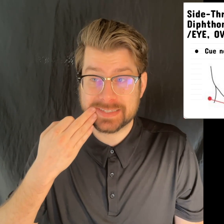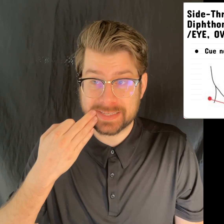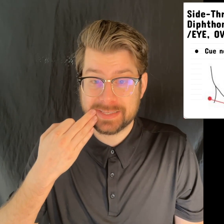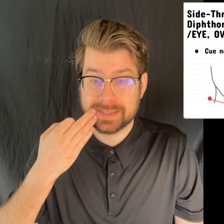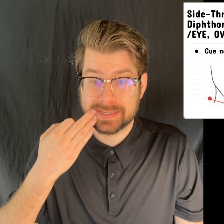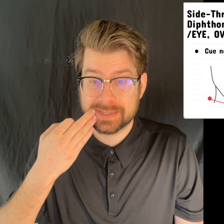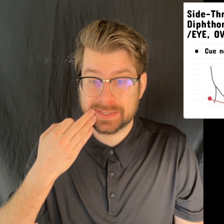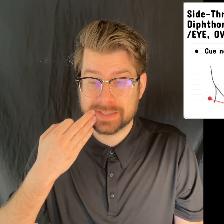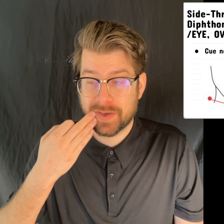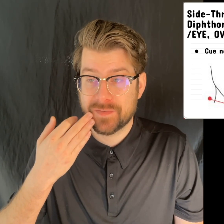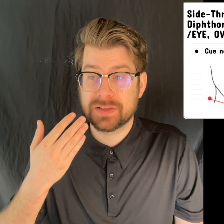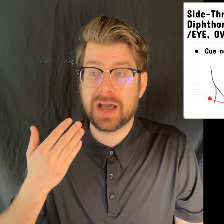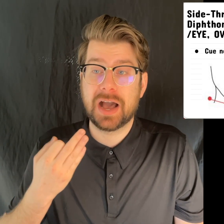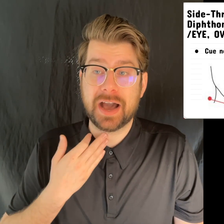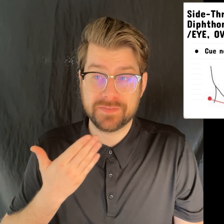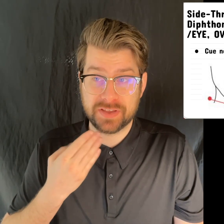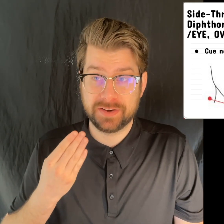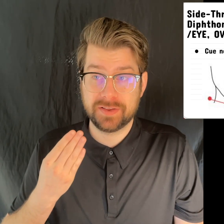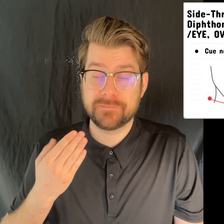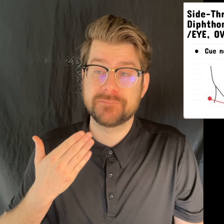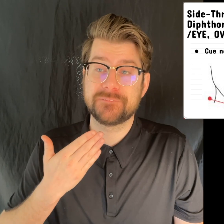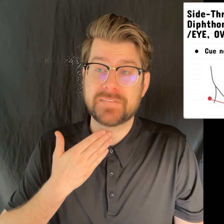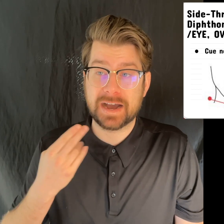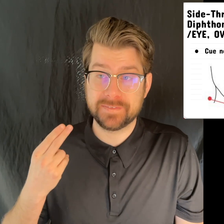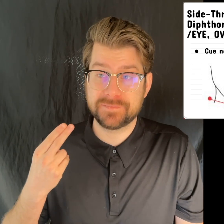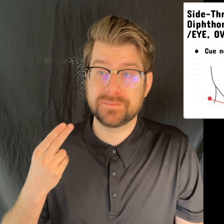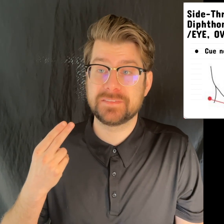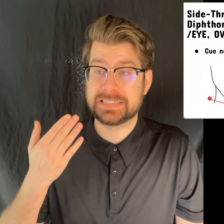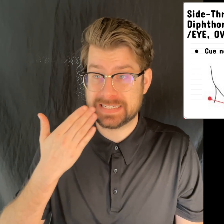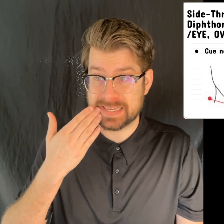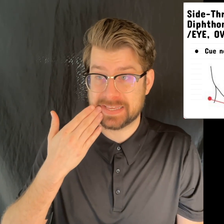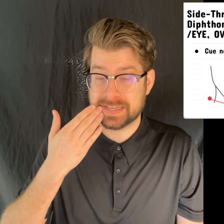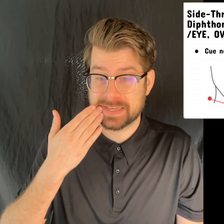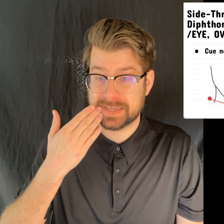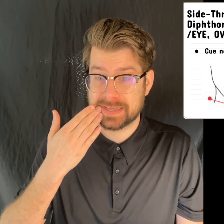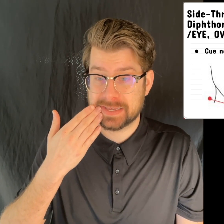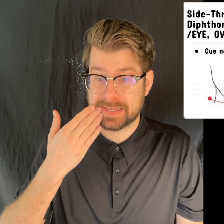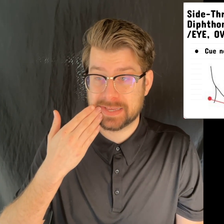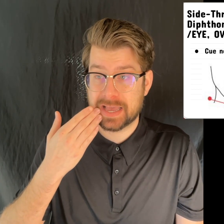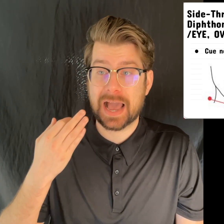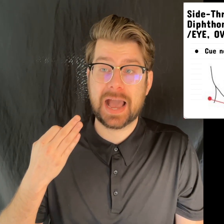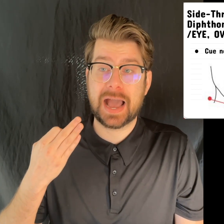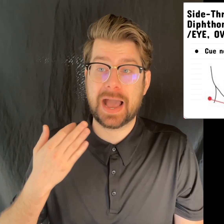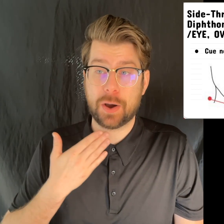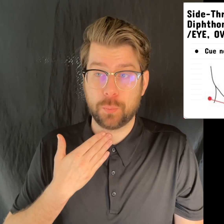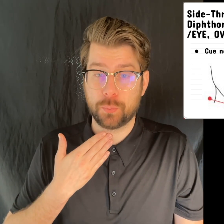3C hyphen 5T. How.